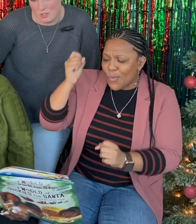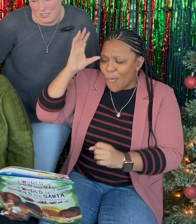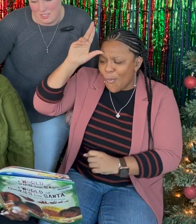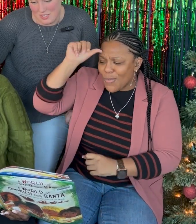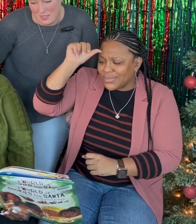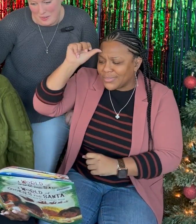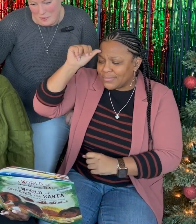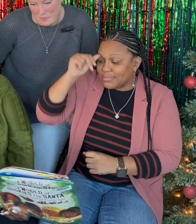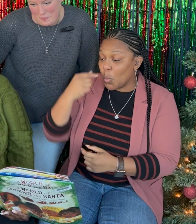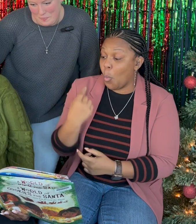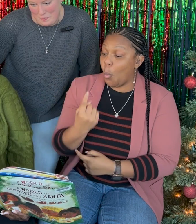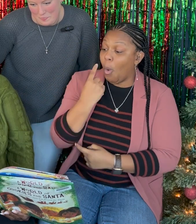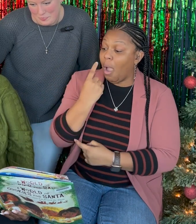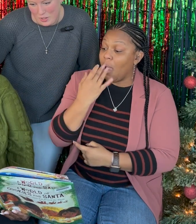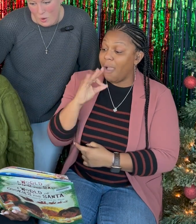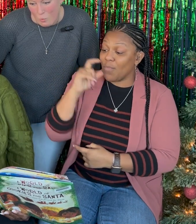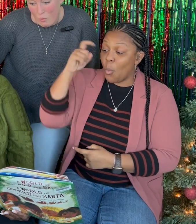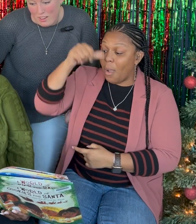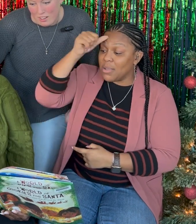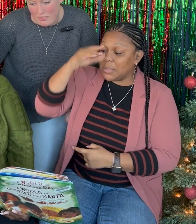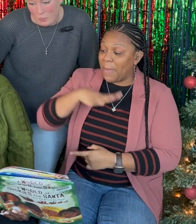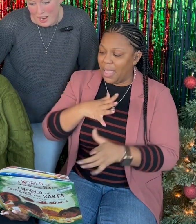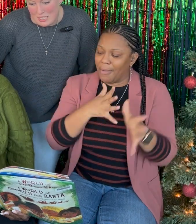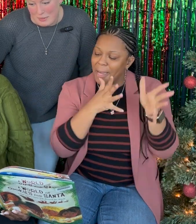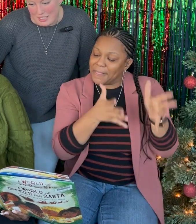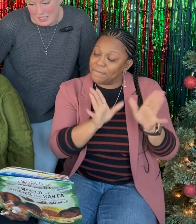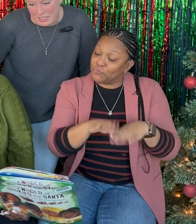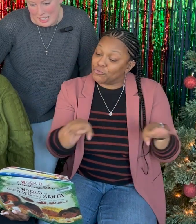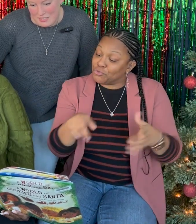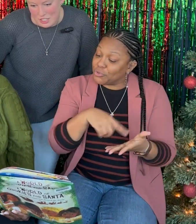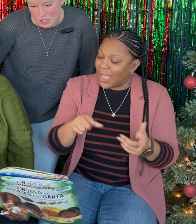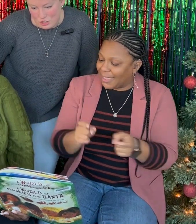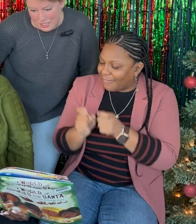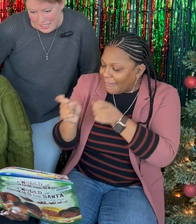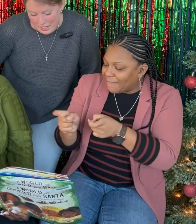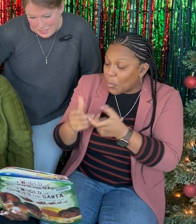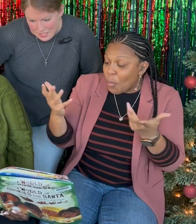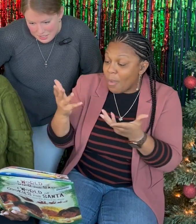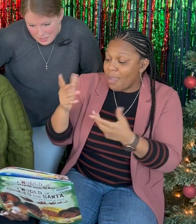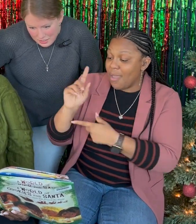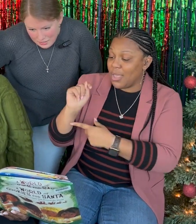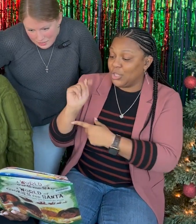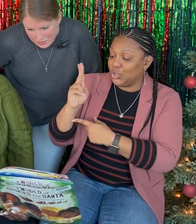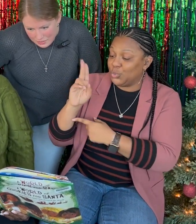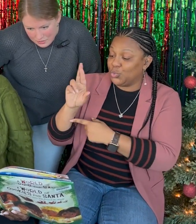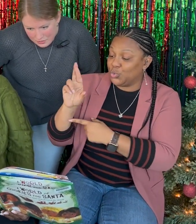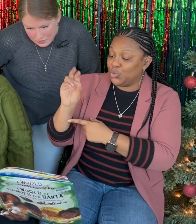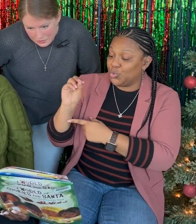men's horses. One of the wise men leaves the children gifts.